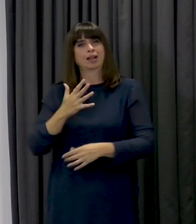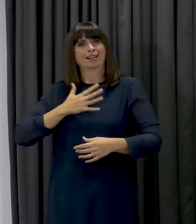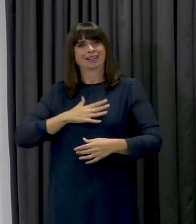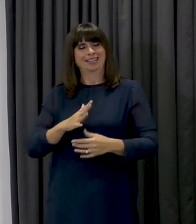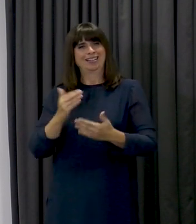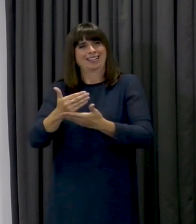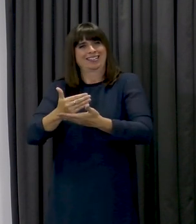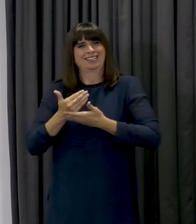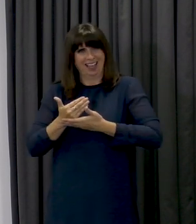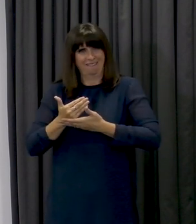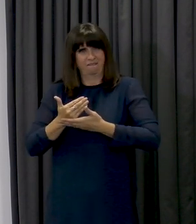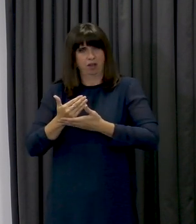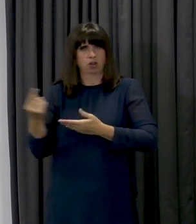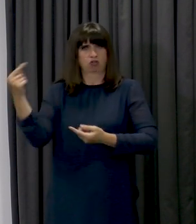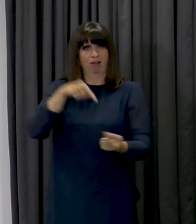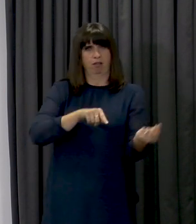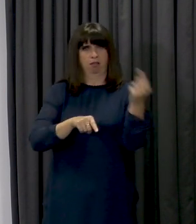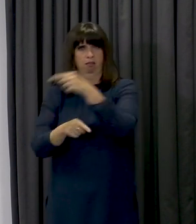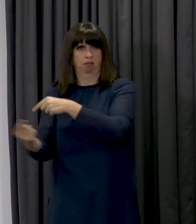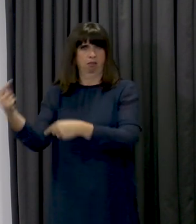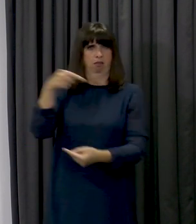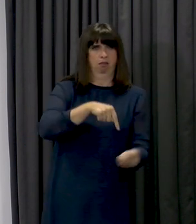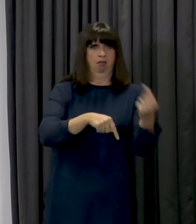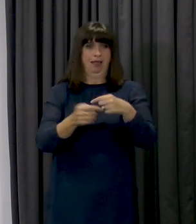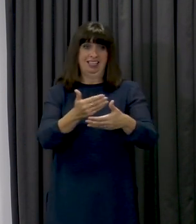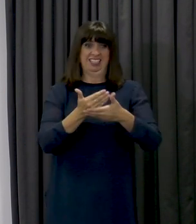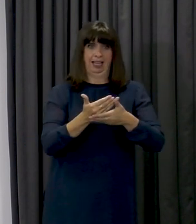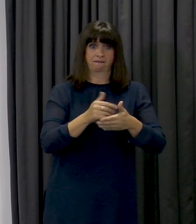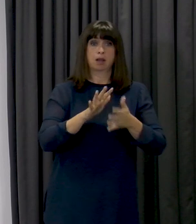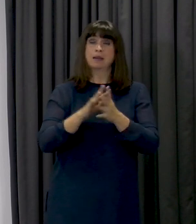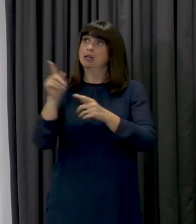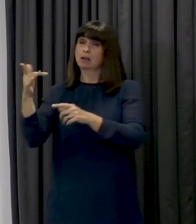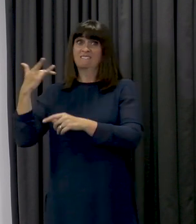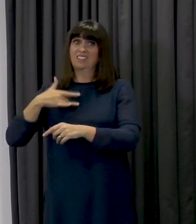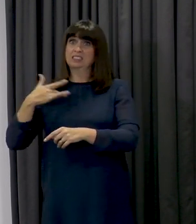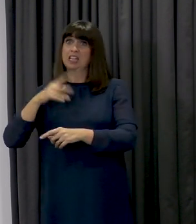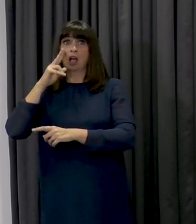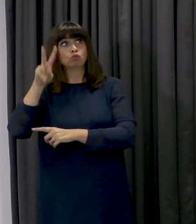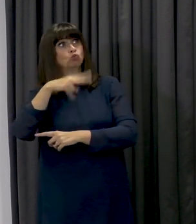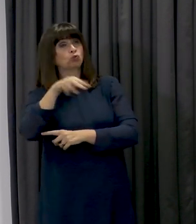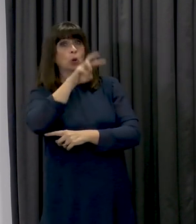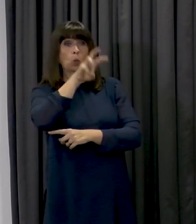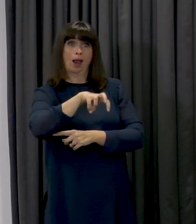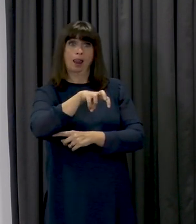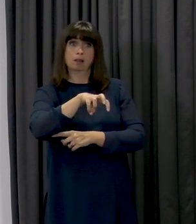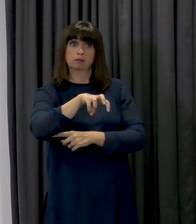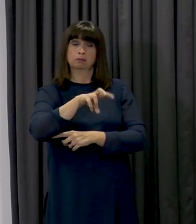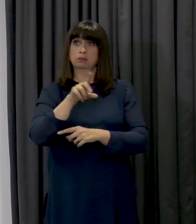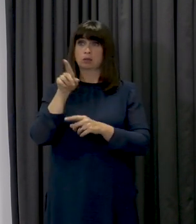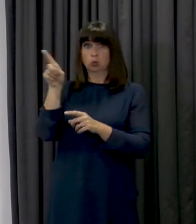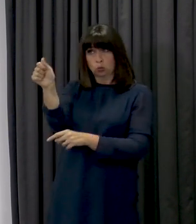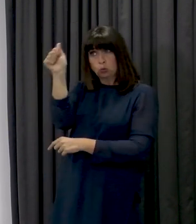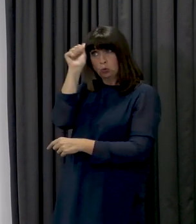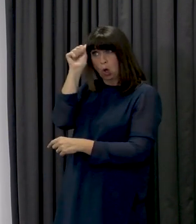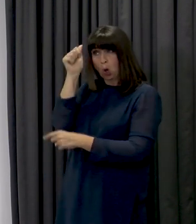put lots of things in place in Wales to make sure that as people come to visit Wales, the information that they